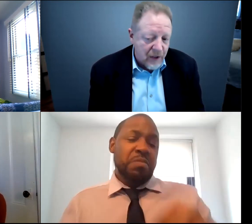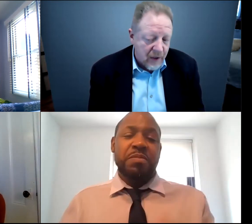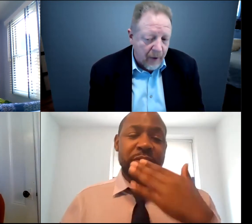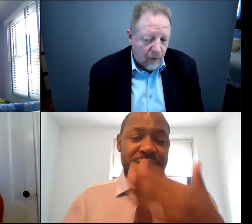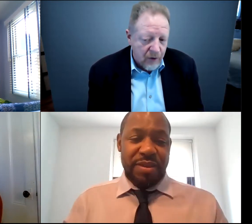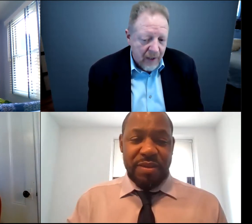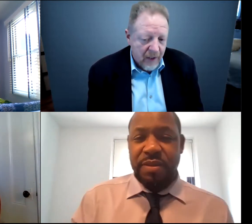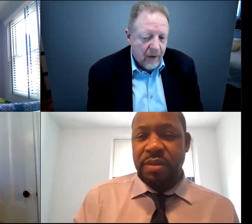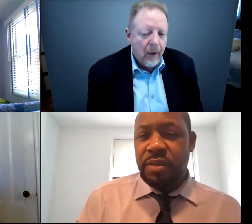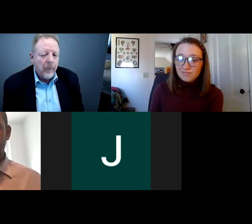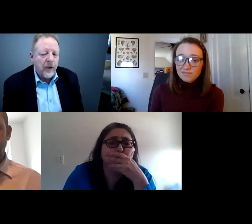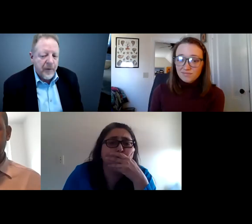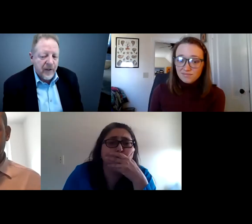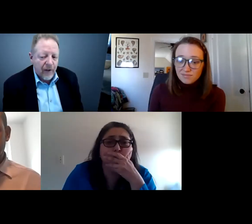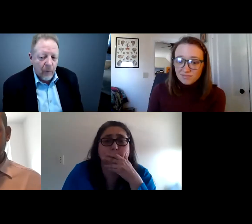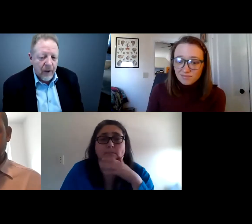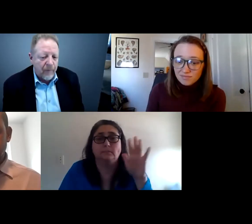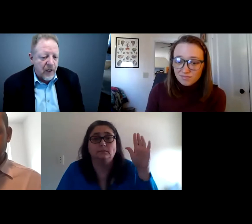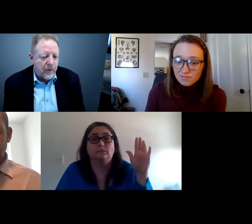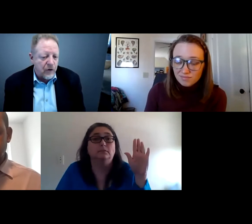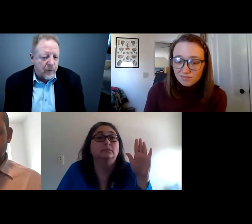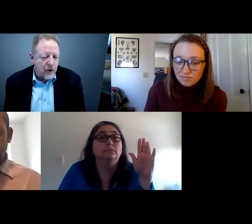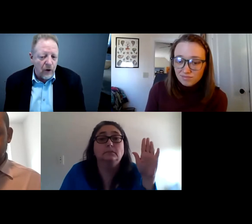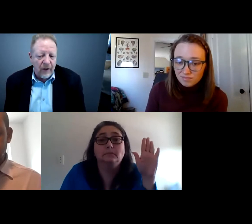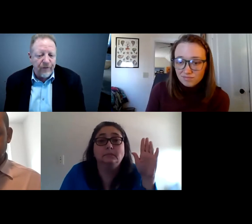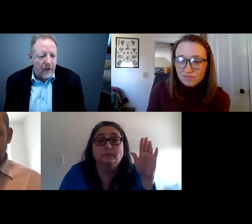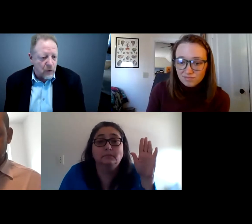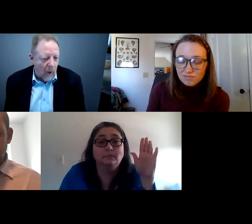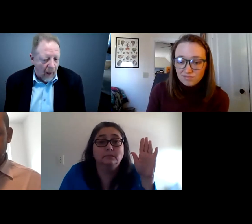besides just somebody who knows ASA, but specifically what type of job descriptions you're looking to fill as well.